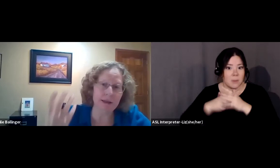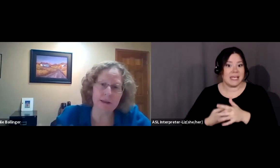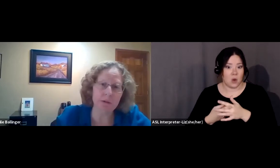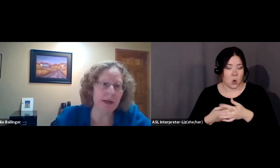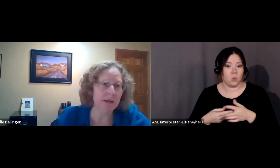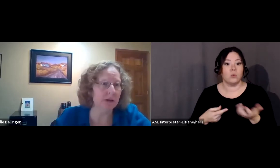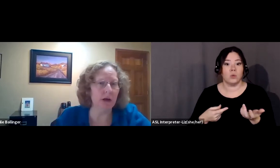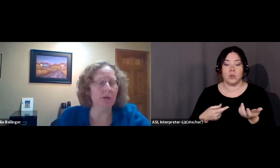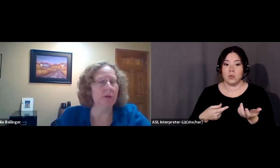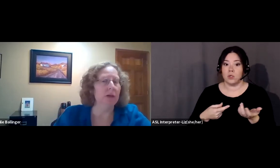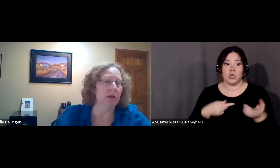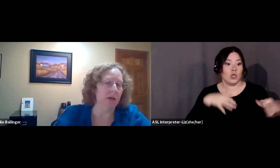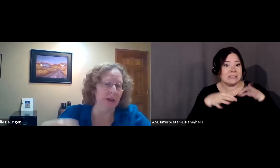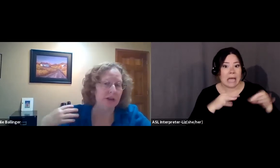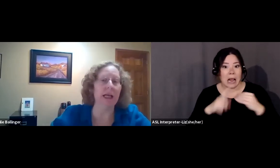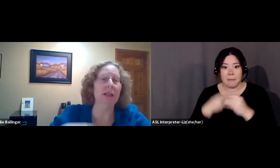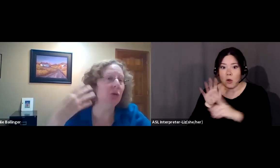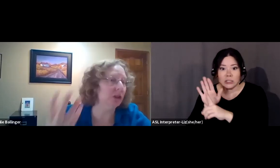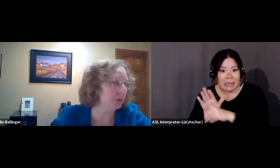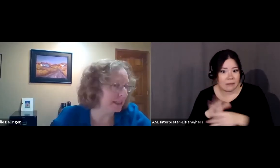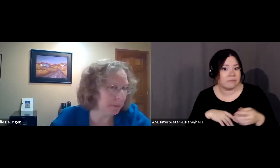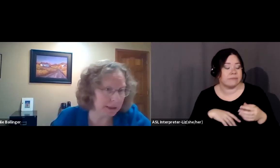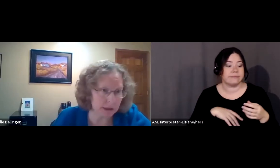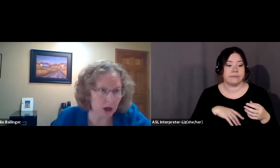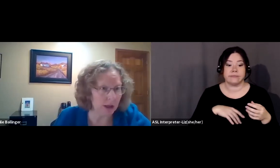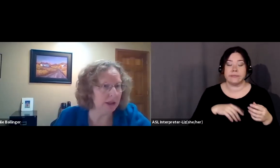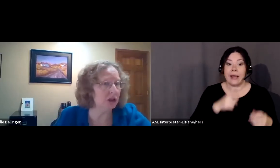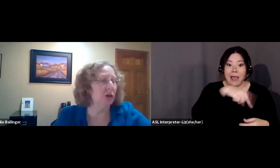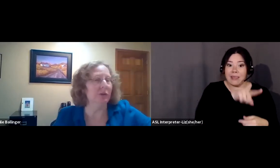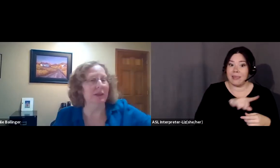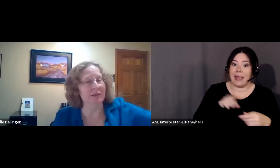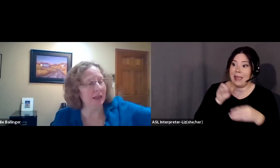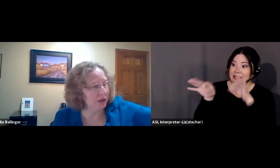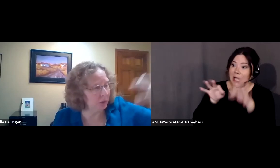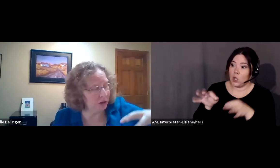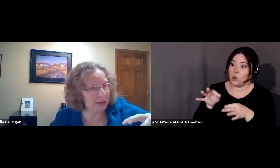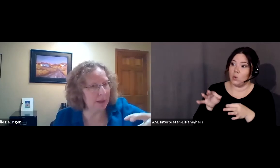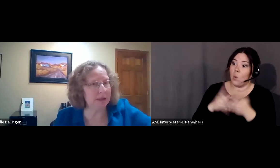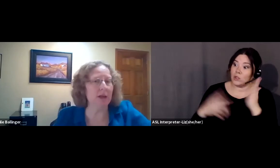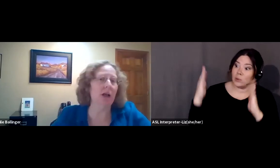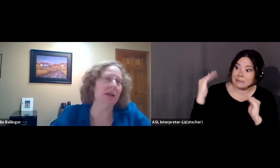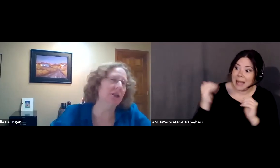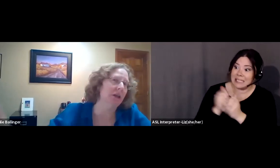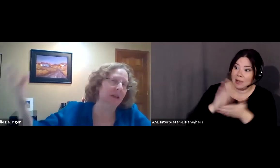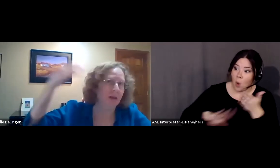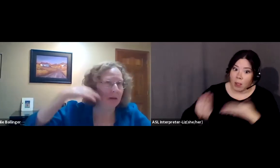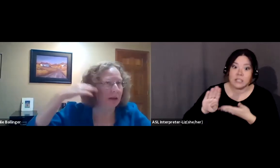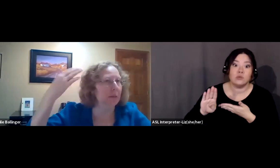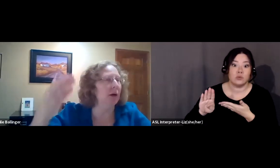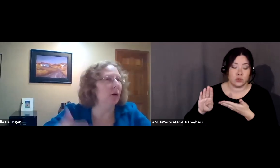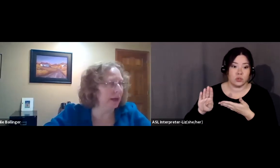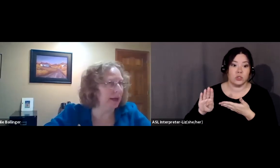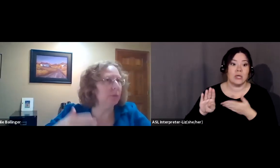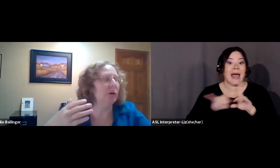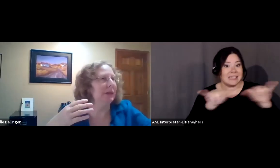You're telling them about yourself. They're telling you what to expect in college. When they're telling you what to expect in college, then you're